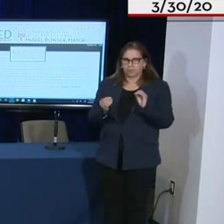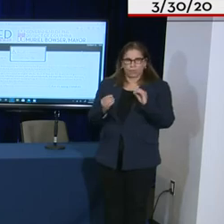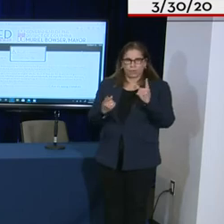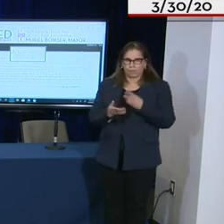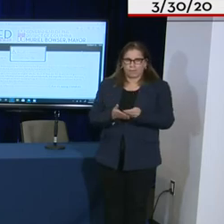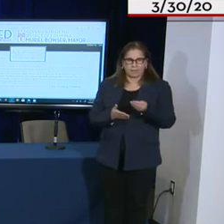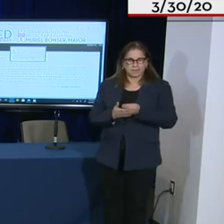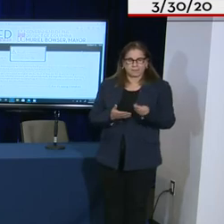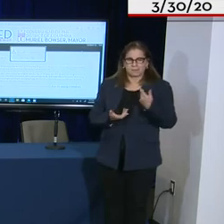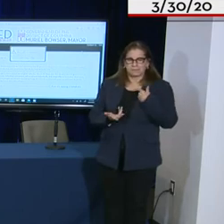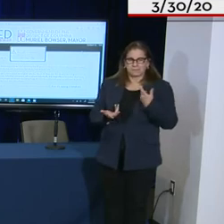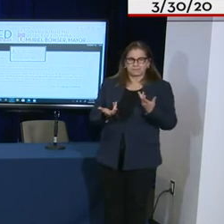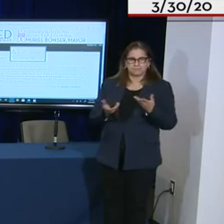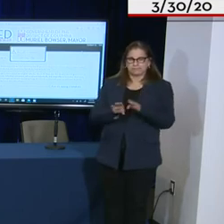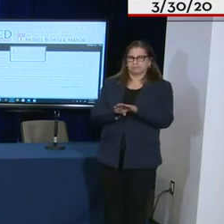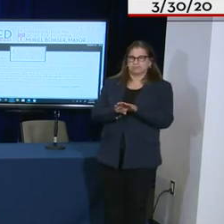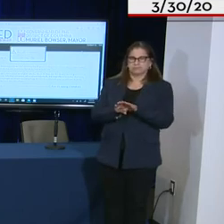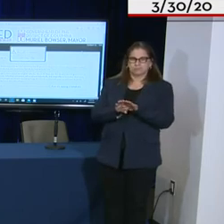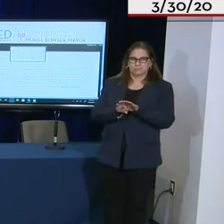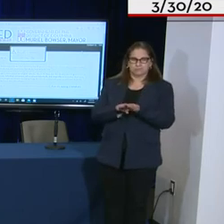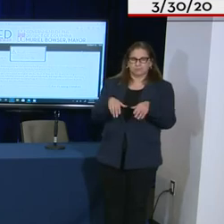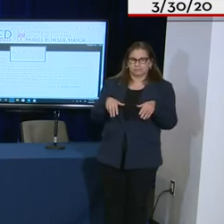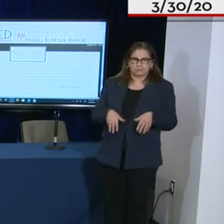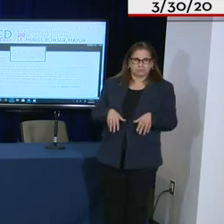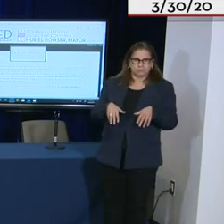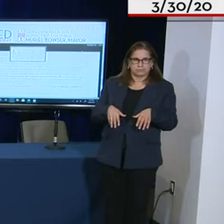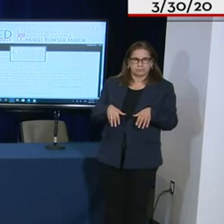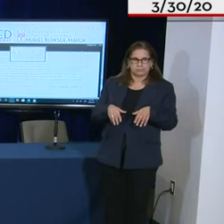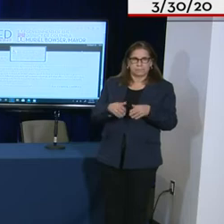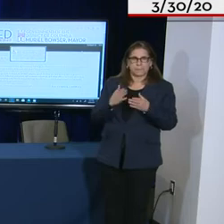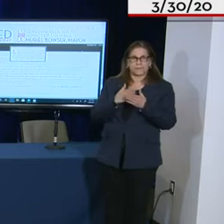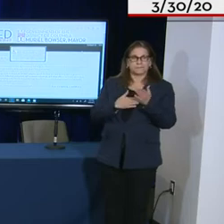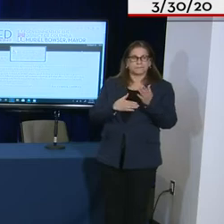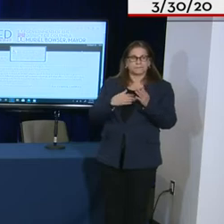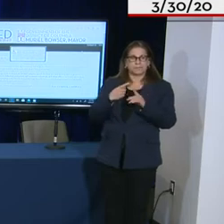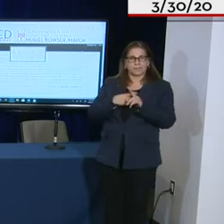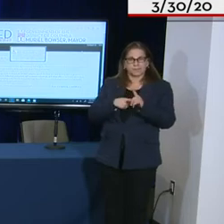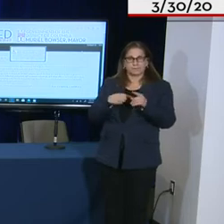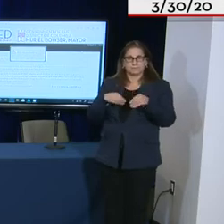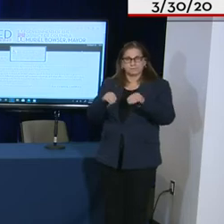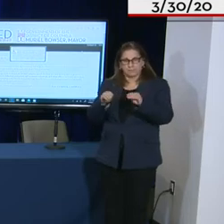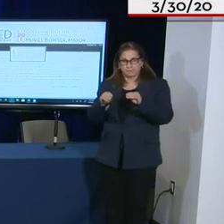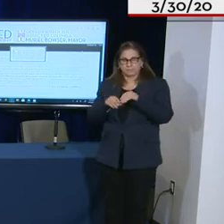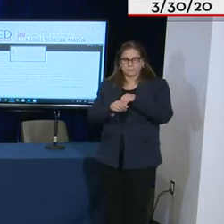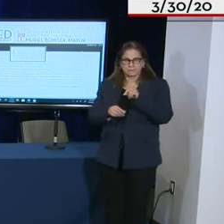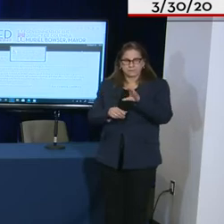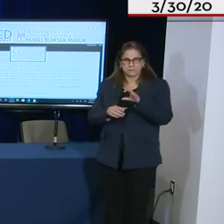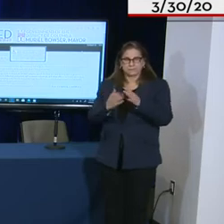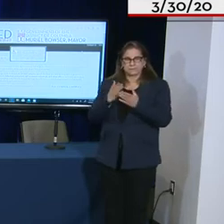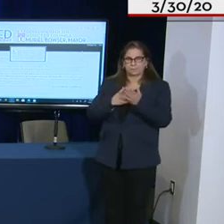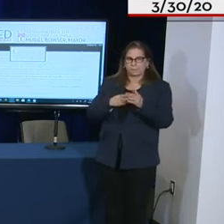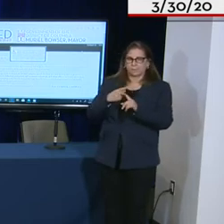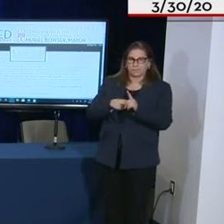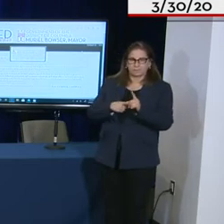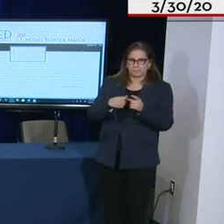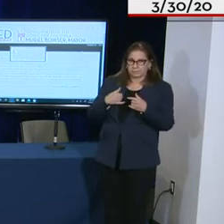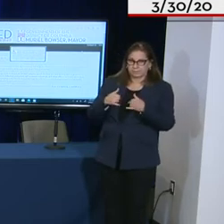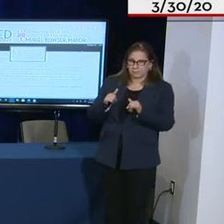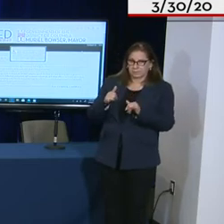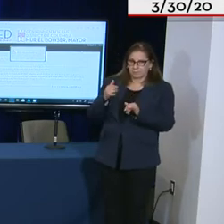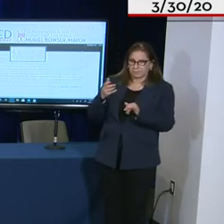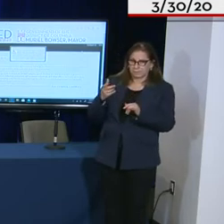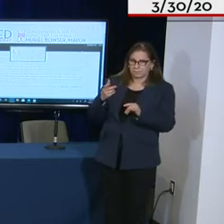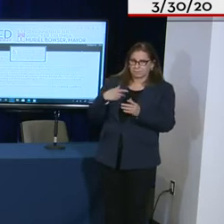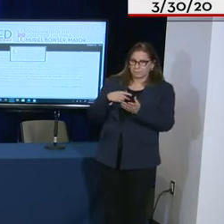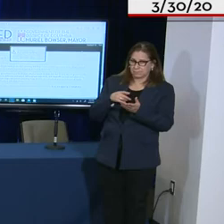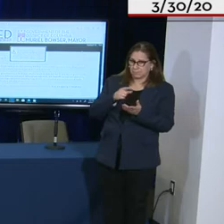some months all my sales are in D.C., some months they're not. How much is this going to affect my ability to get a grant? It